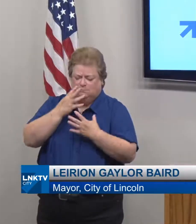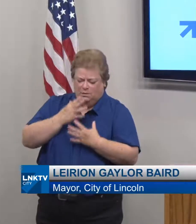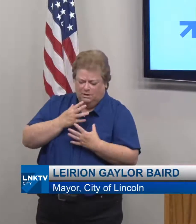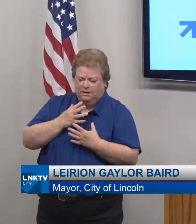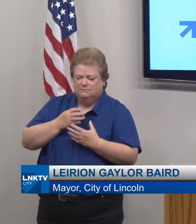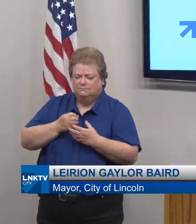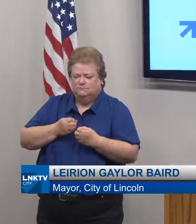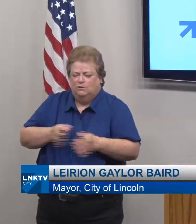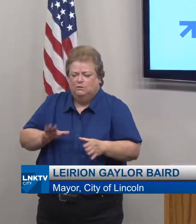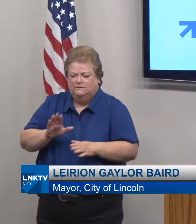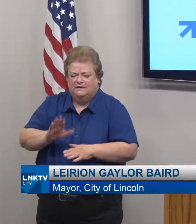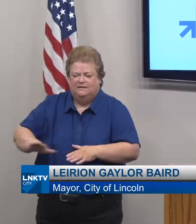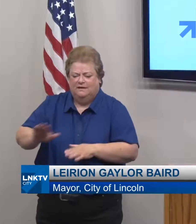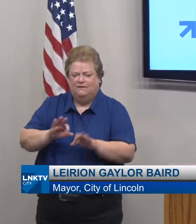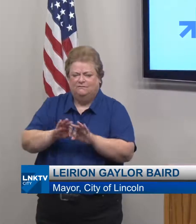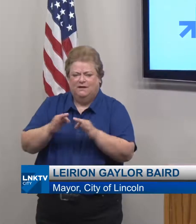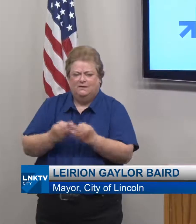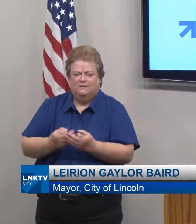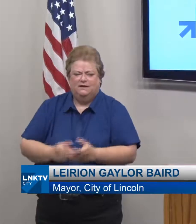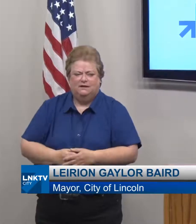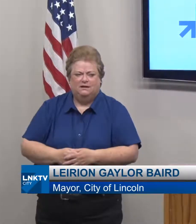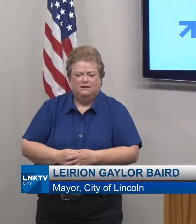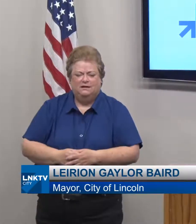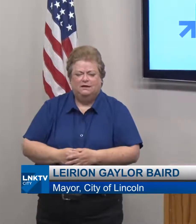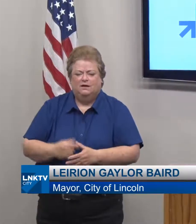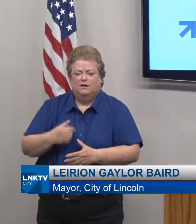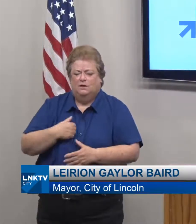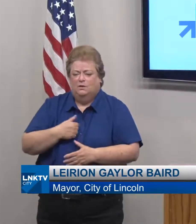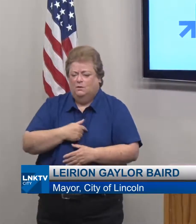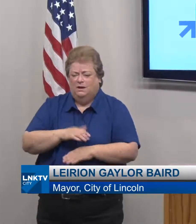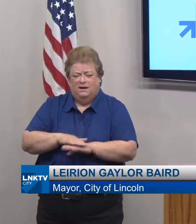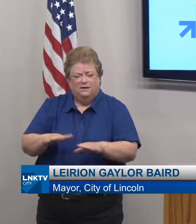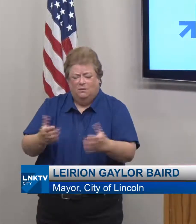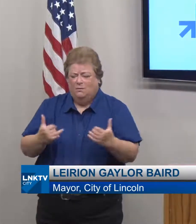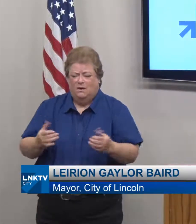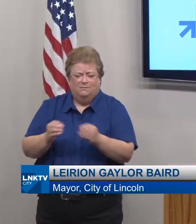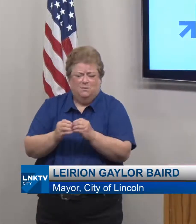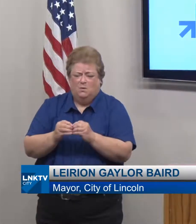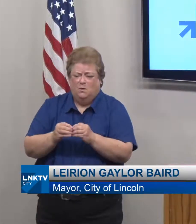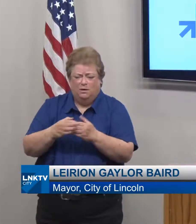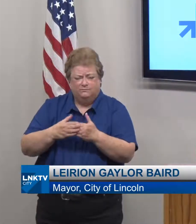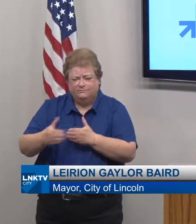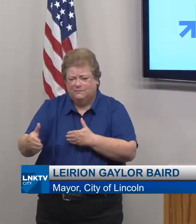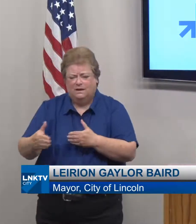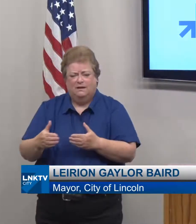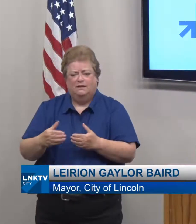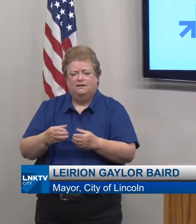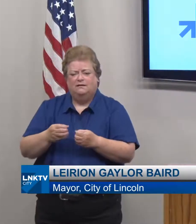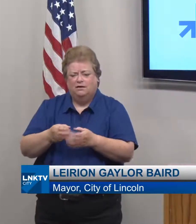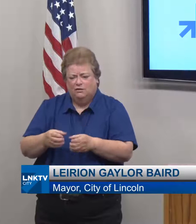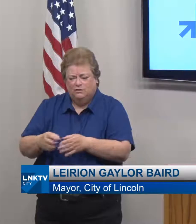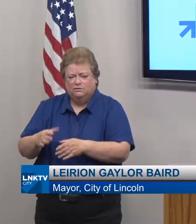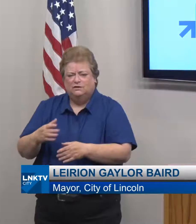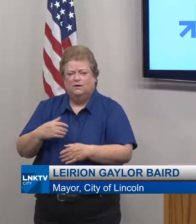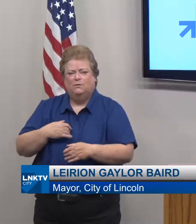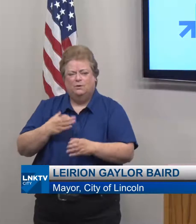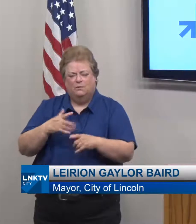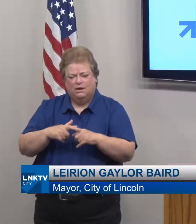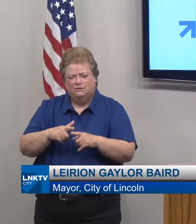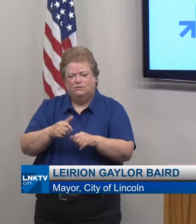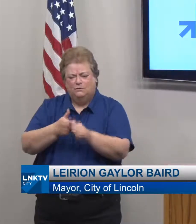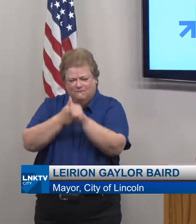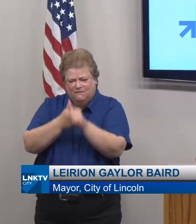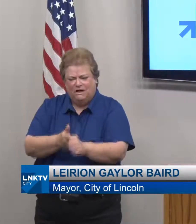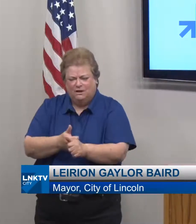community. To prevent further loss and suffering, let's recommit to the proven public health precautions that